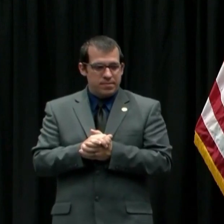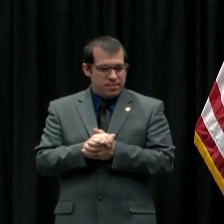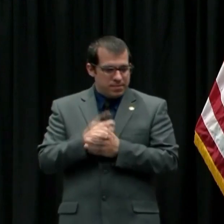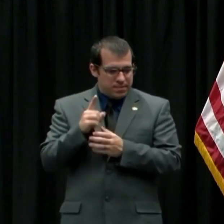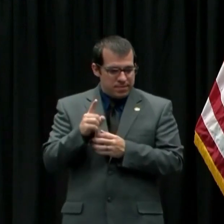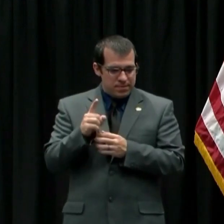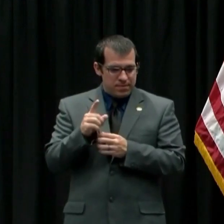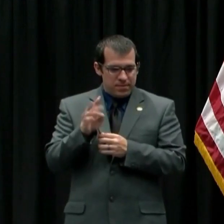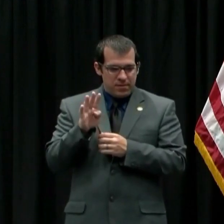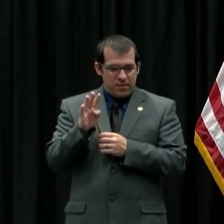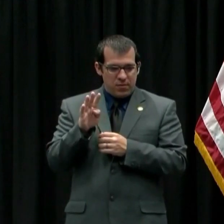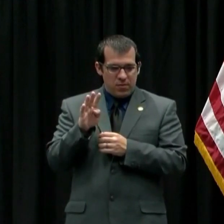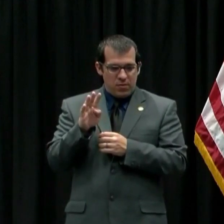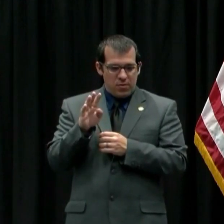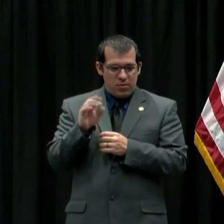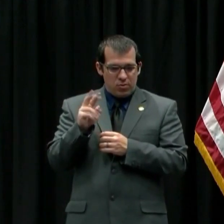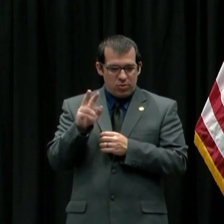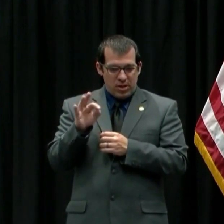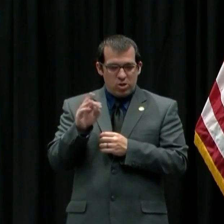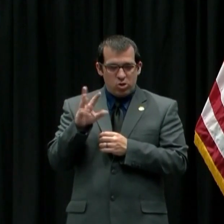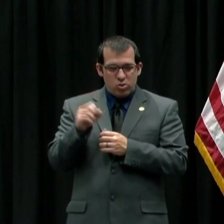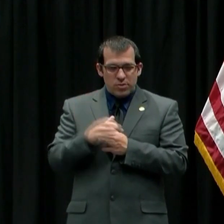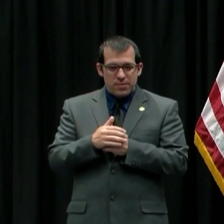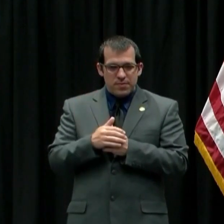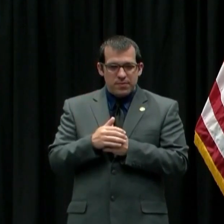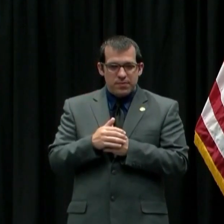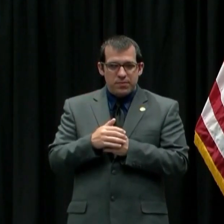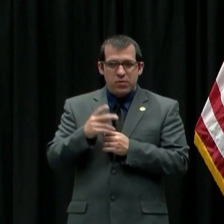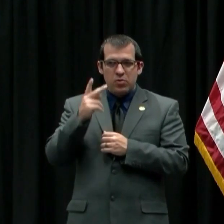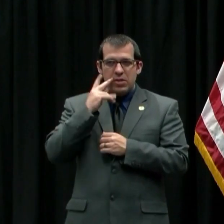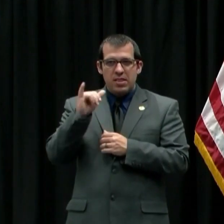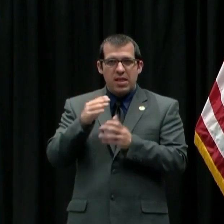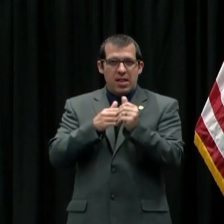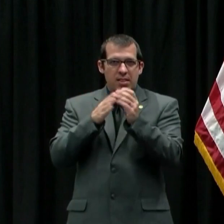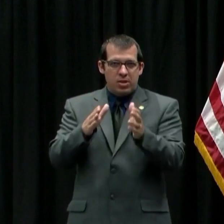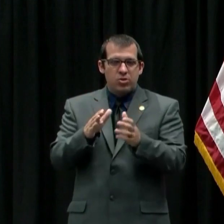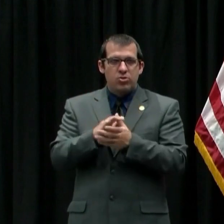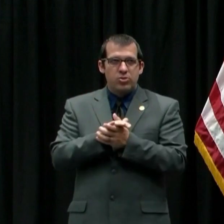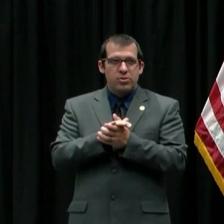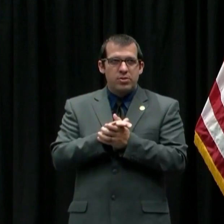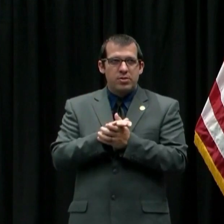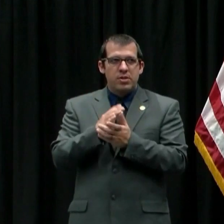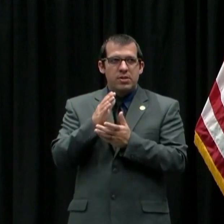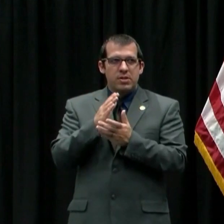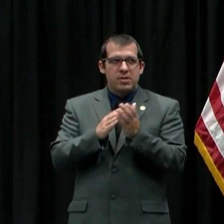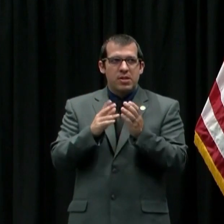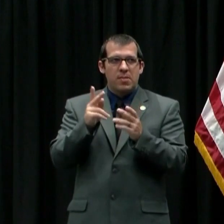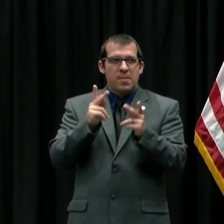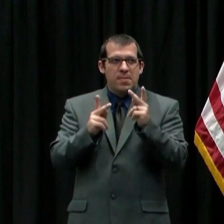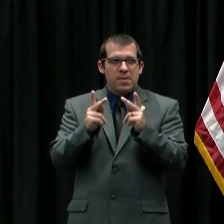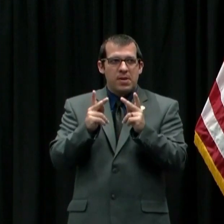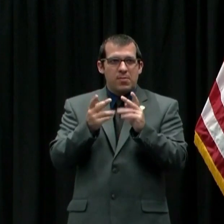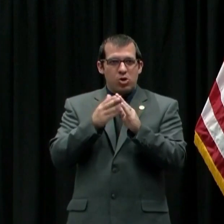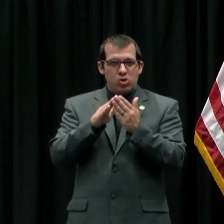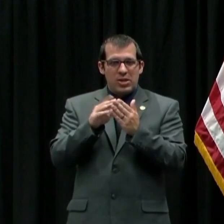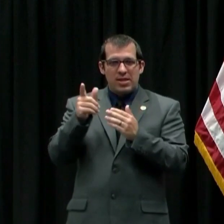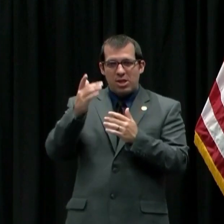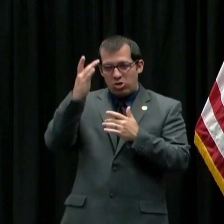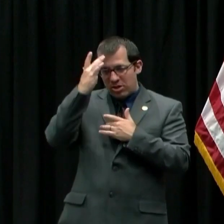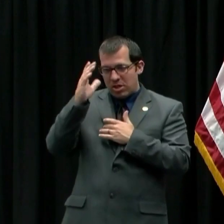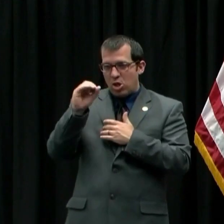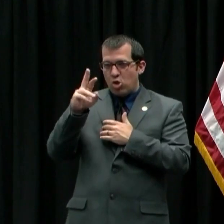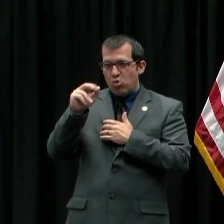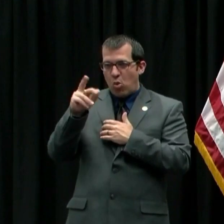with 4029 News. We've heard from Marshallese leaders that when some people from the community are sick with coronavirus, they are not